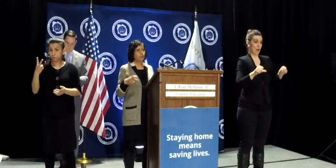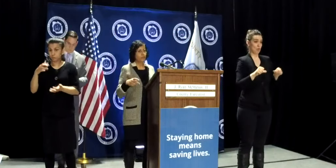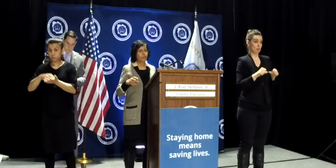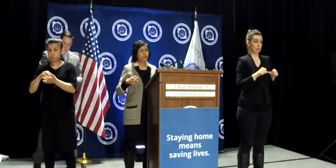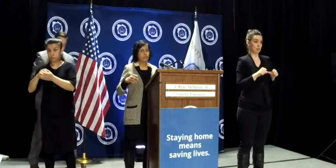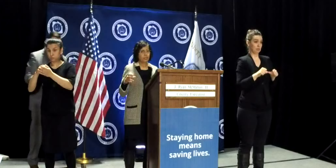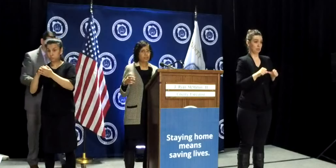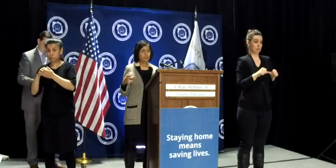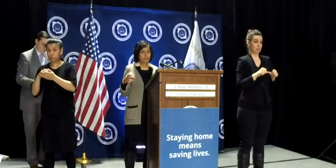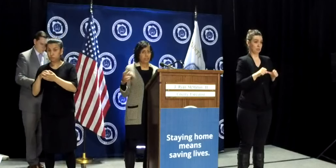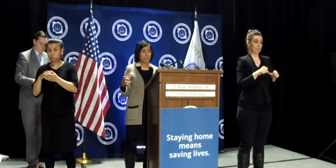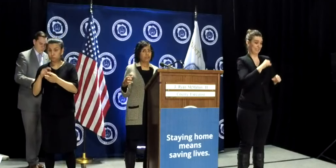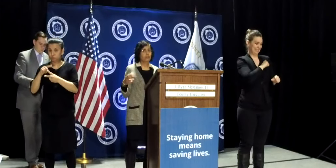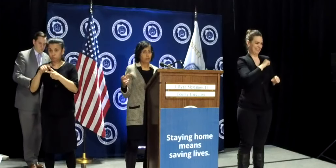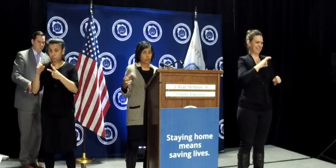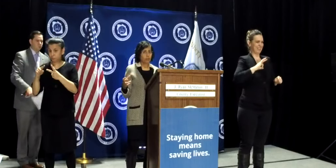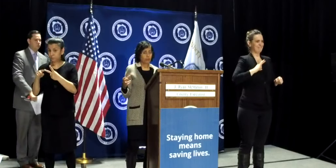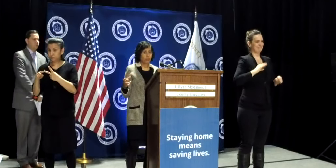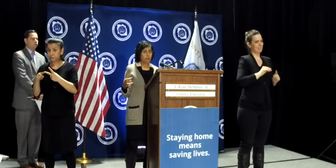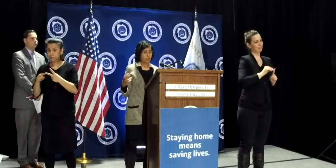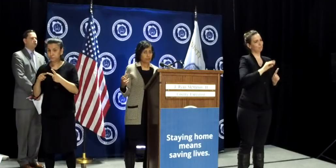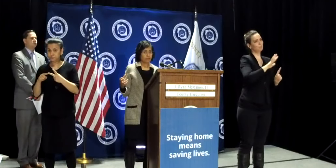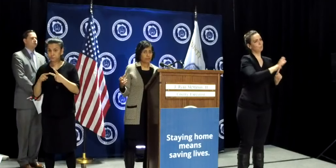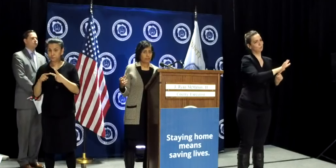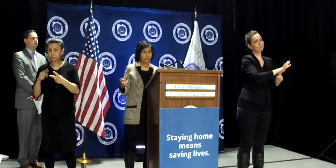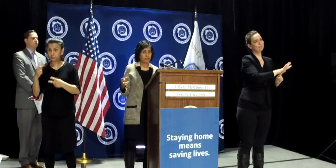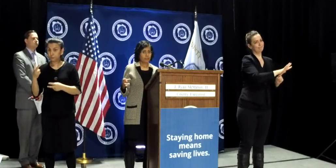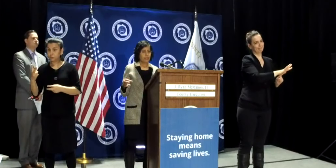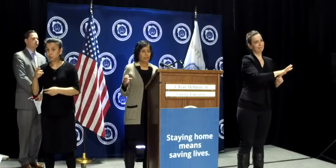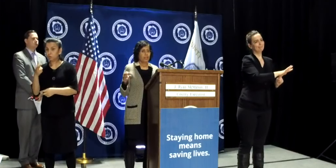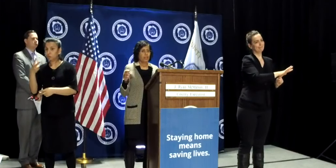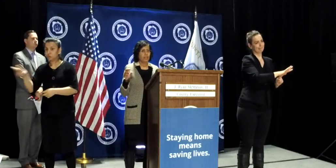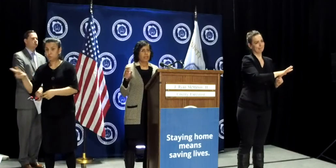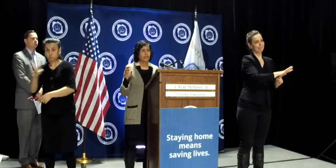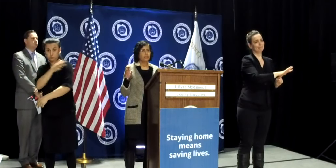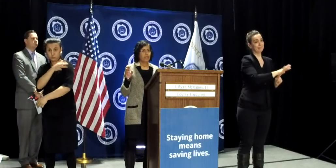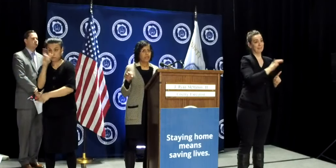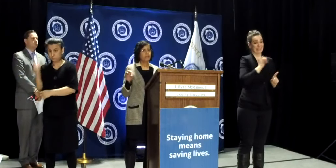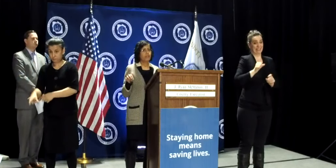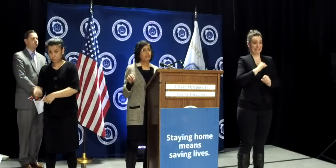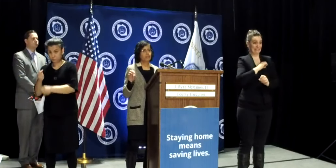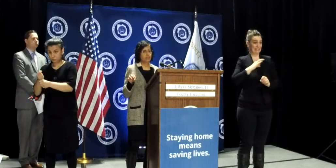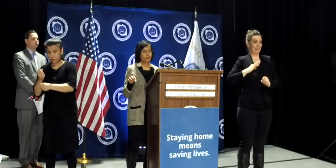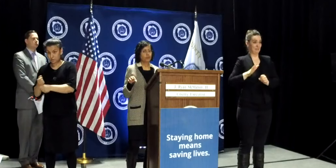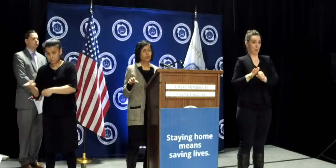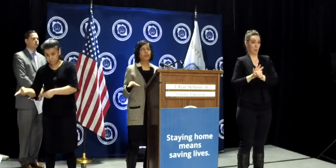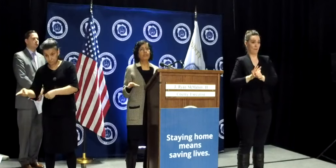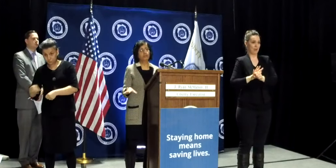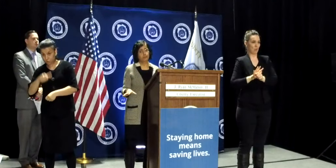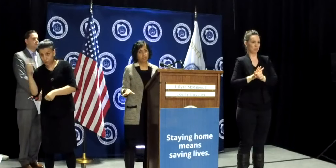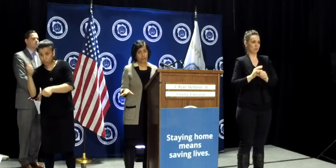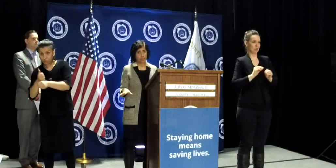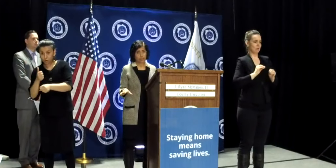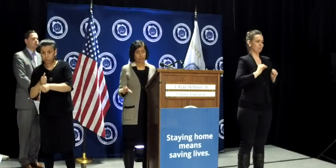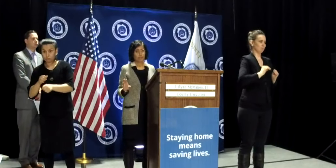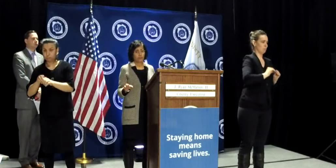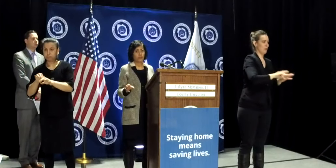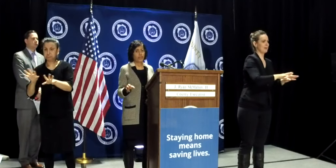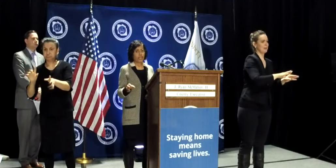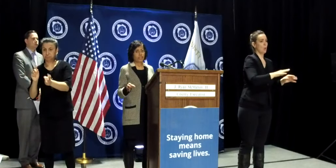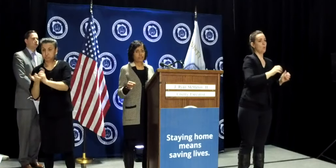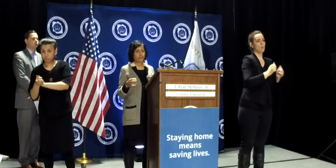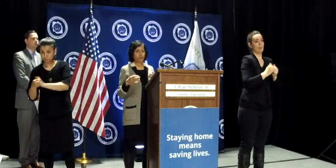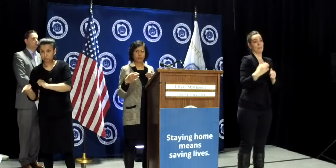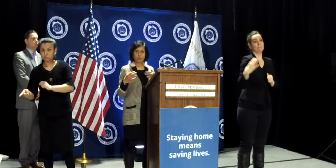So employees, we end up seeing some more positive cases. And the main reason to do the public information